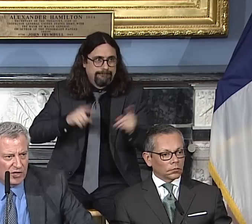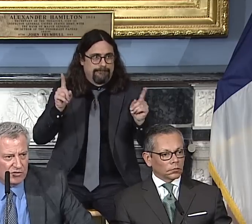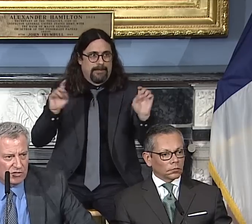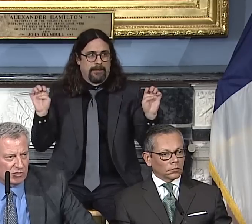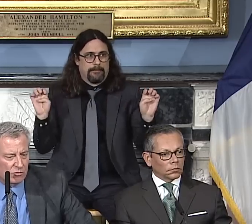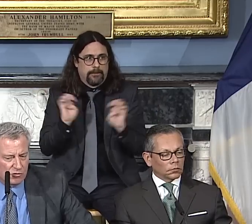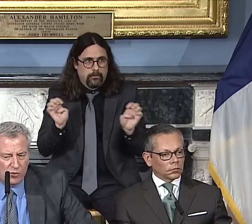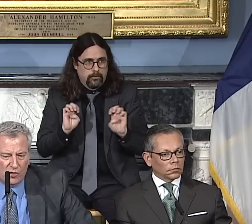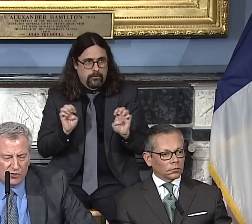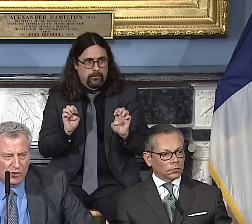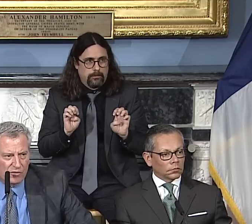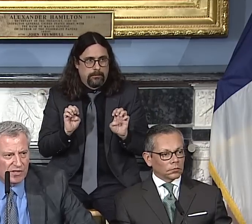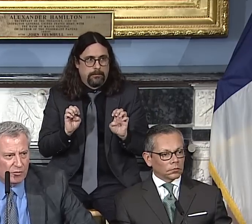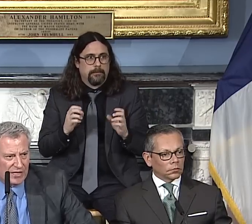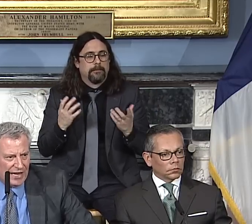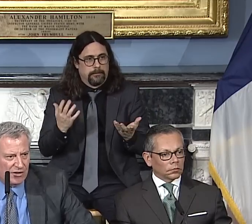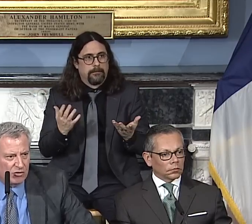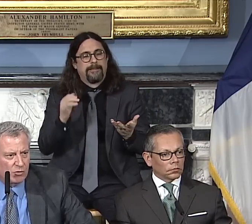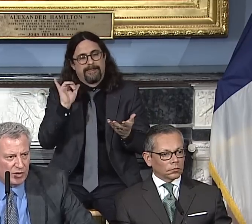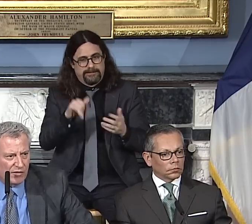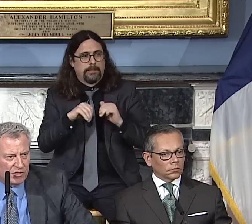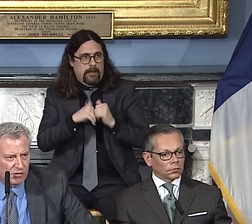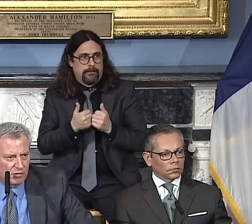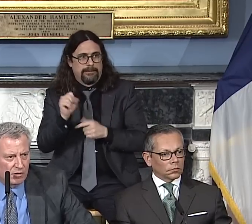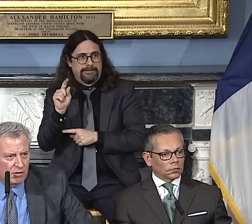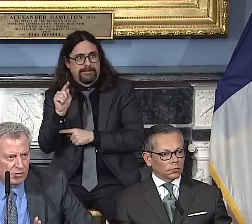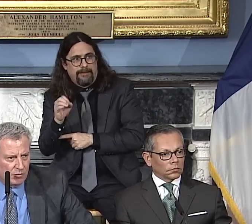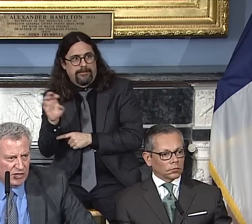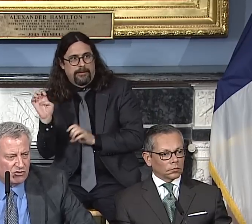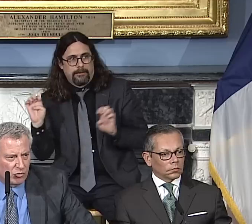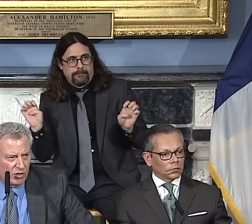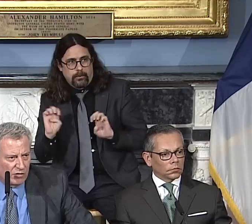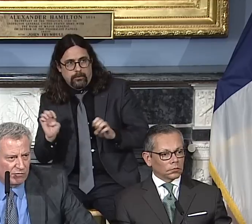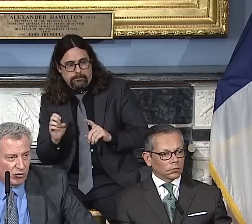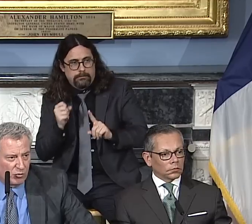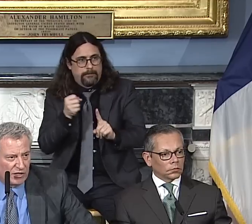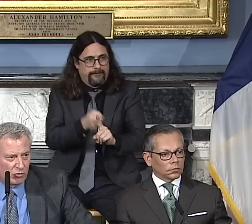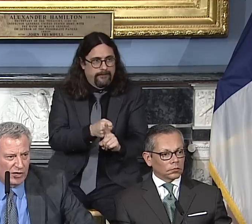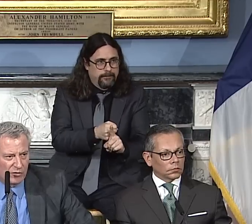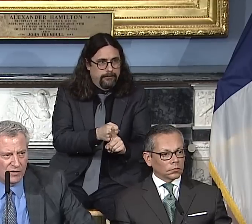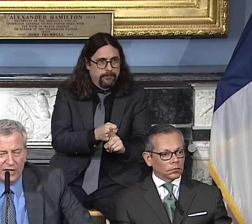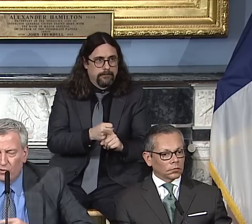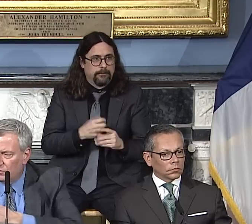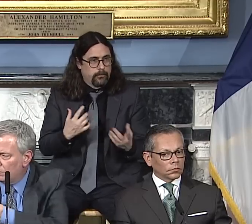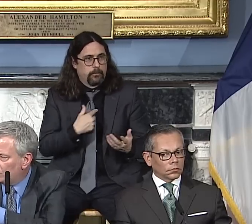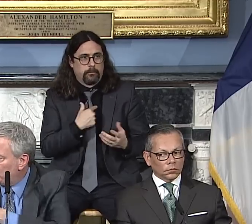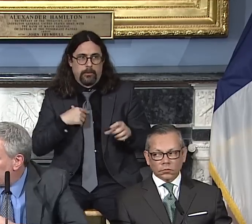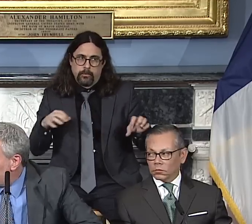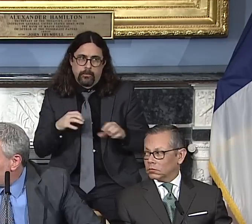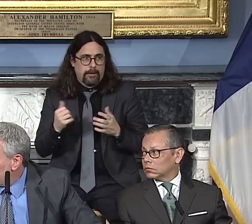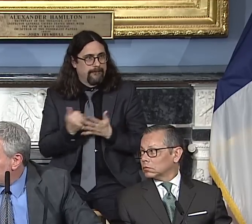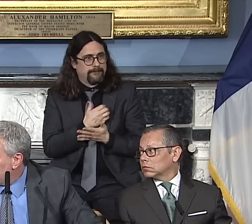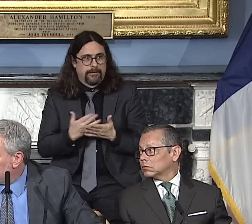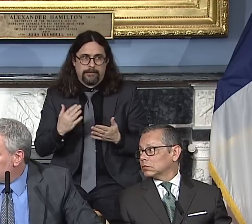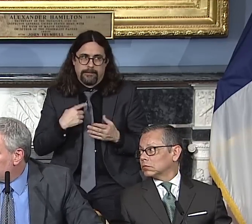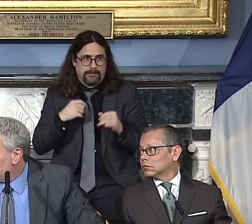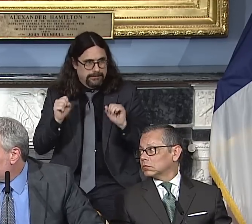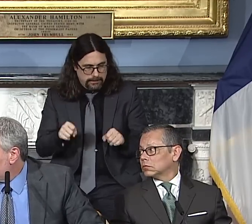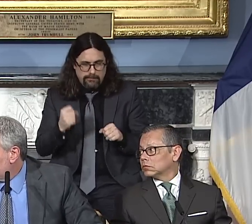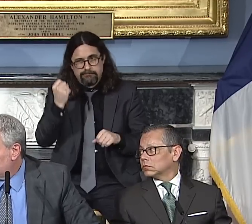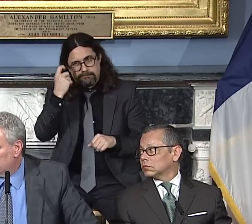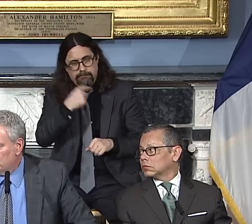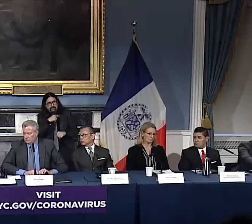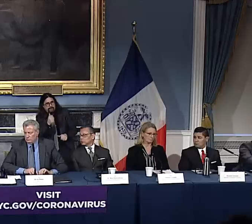particular equation. So we want to do everything we can do, but we have to make sure we're on a firm legal ground on that one. Do you want to add? We